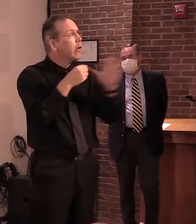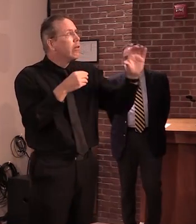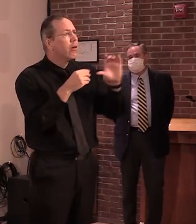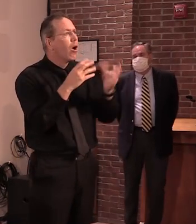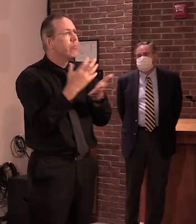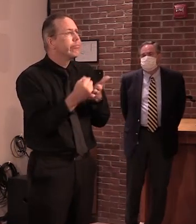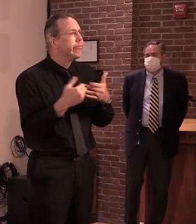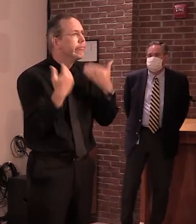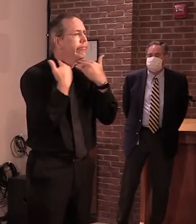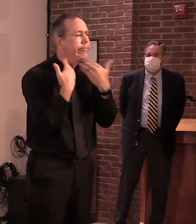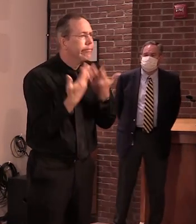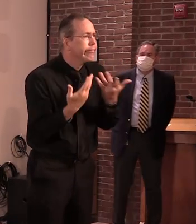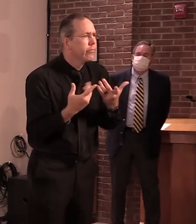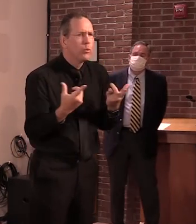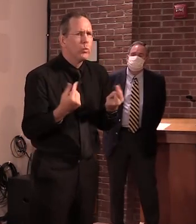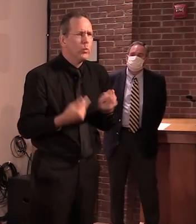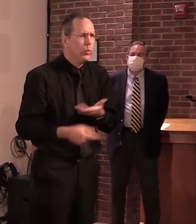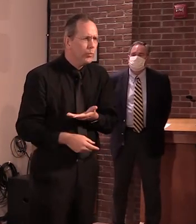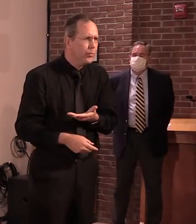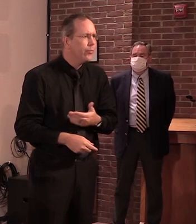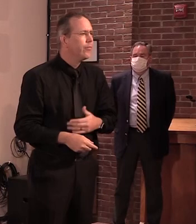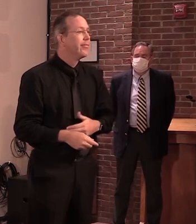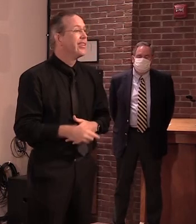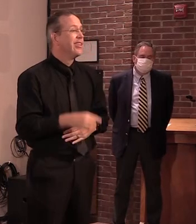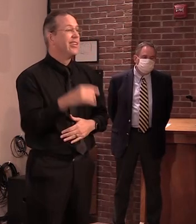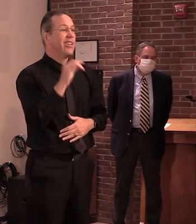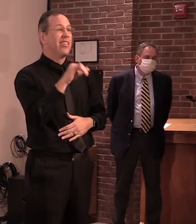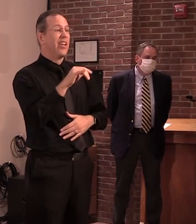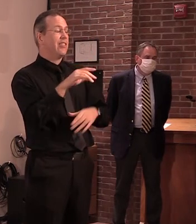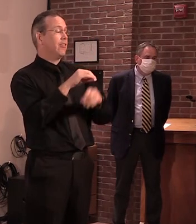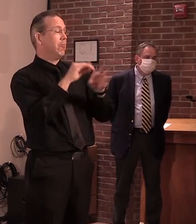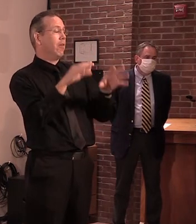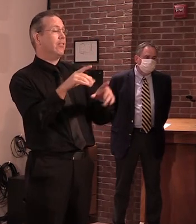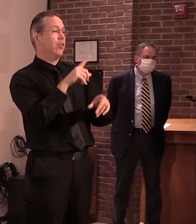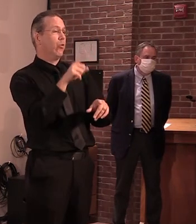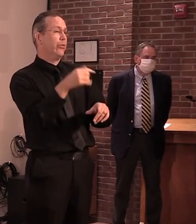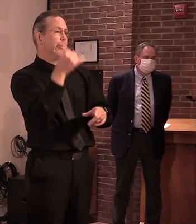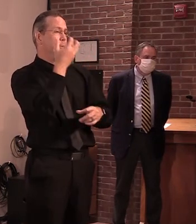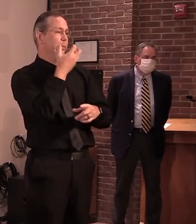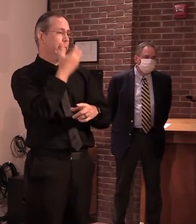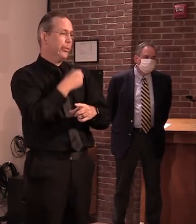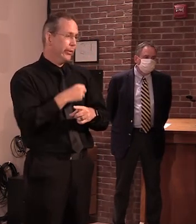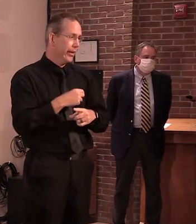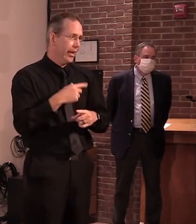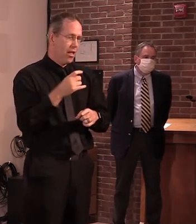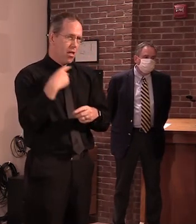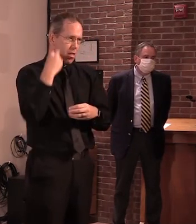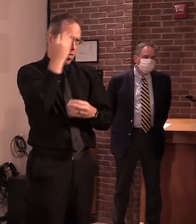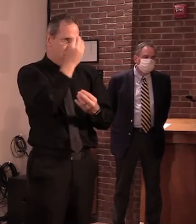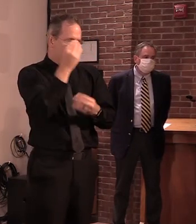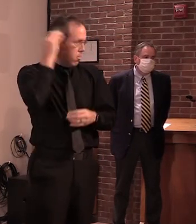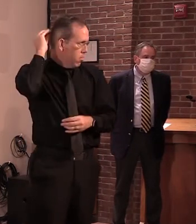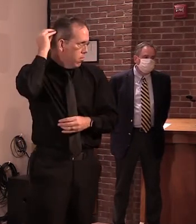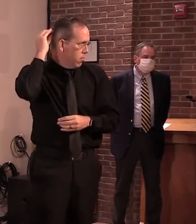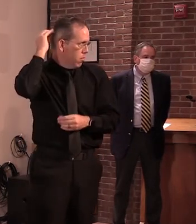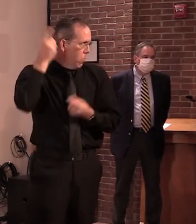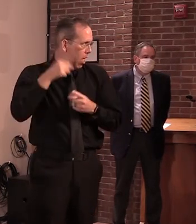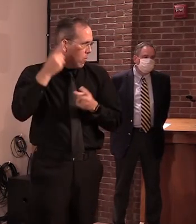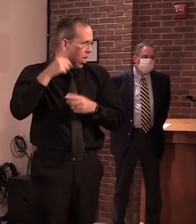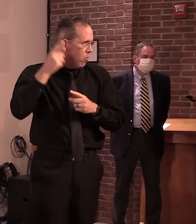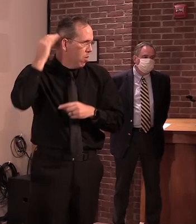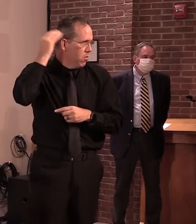said before, flexibility would be nice if we could have more of that. Additional dollars would be